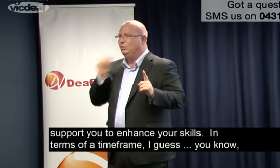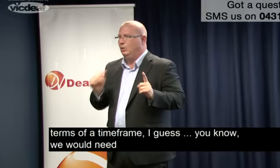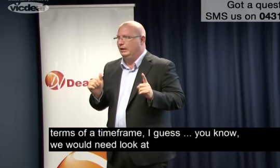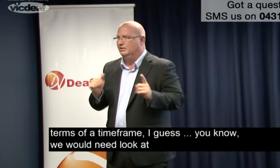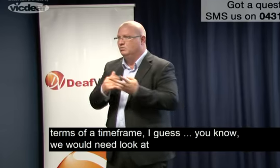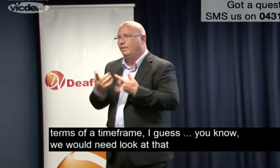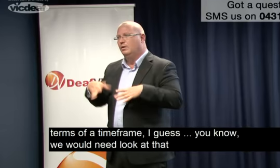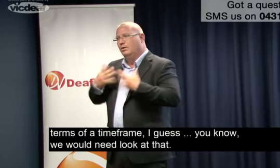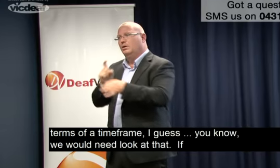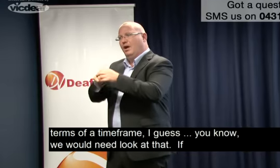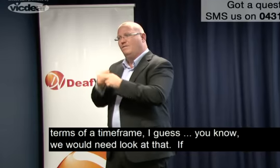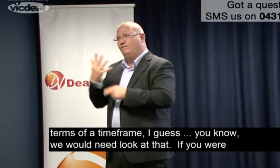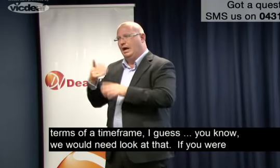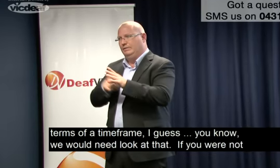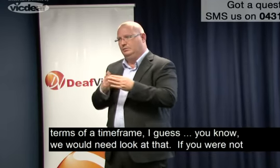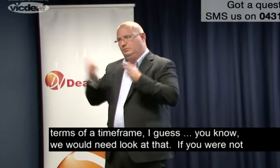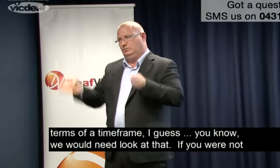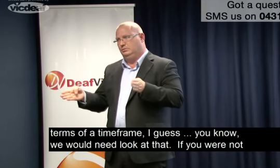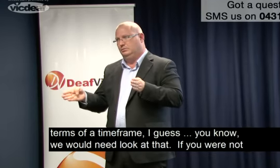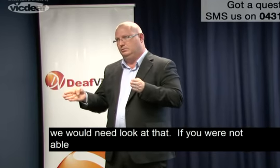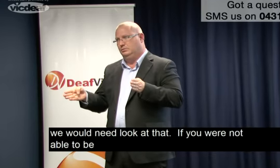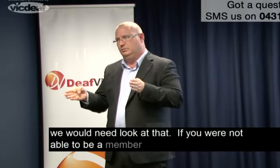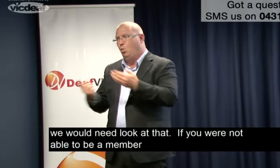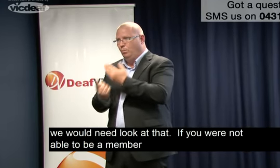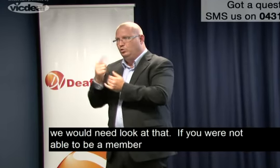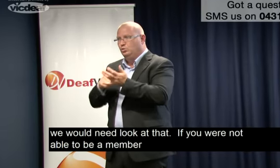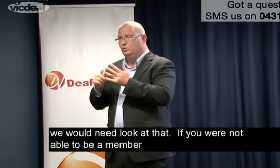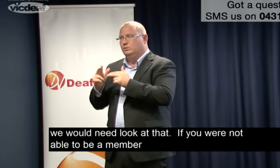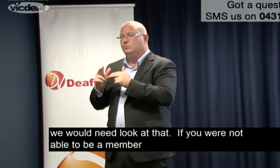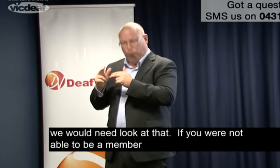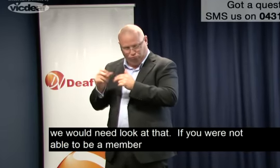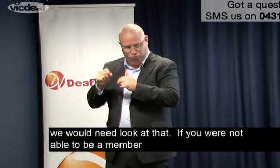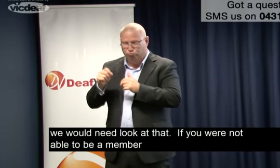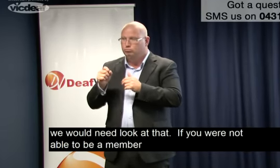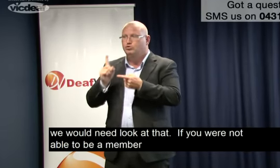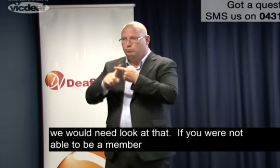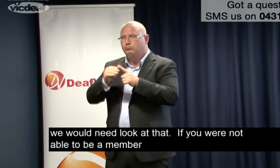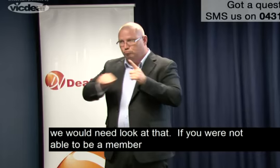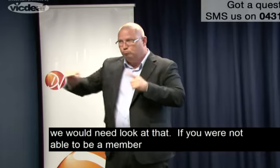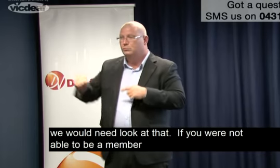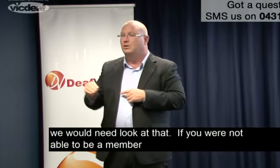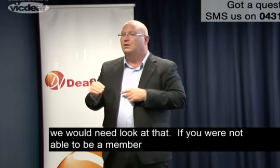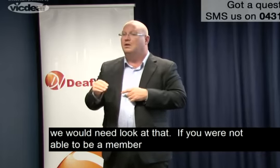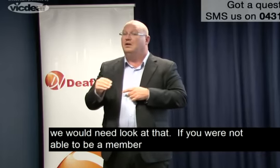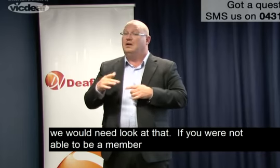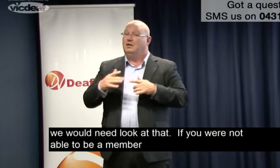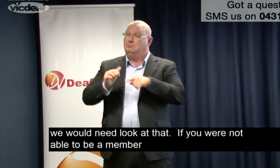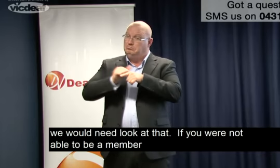deaf-friendly member, you received the ordinary membership anyway for 5 years if you weren't eligible for the deaf-friendly